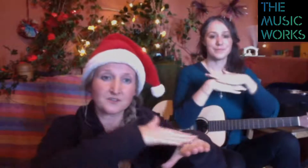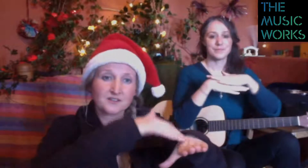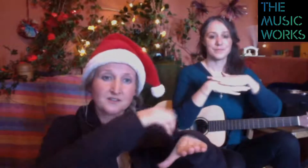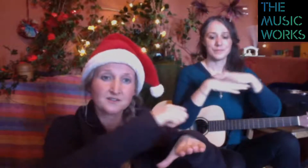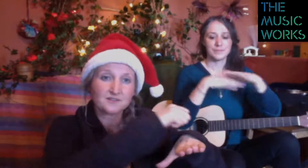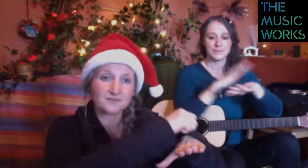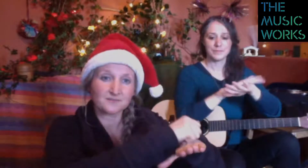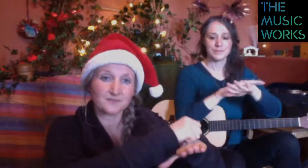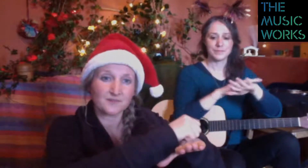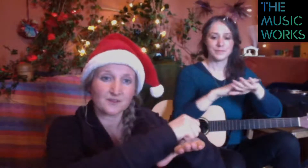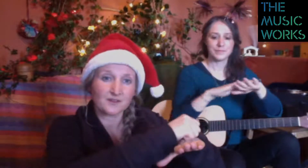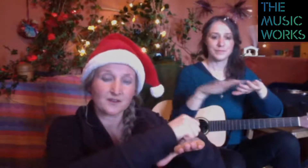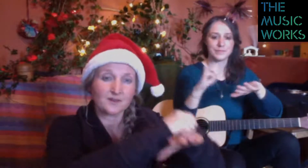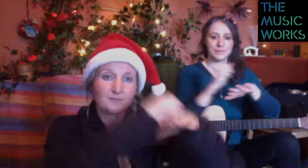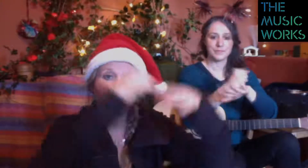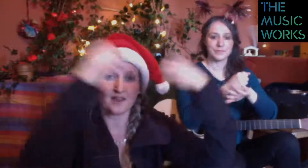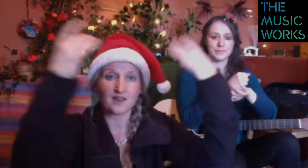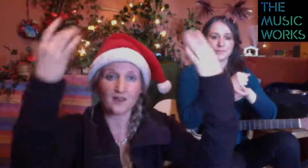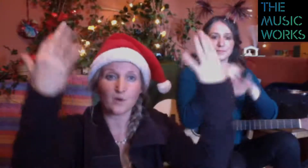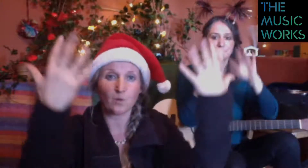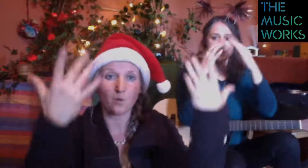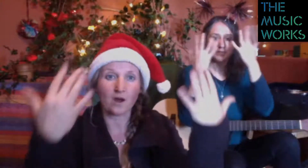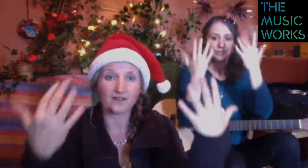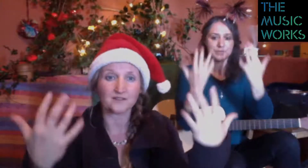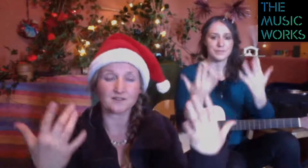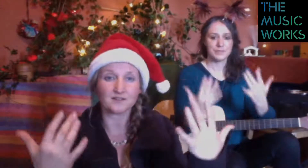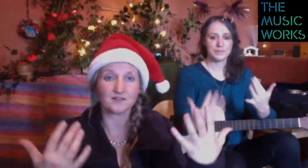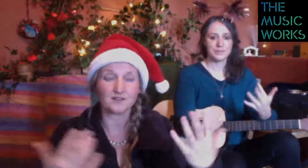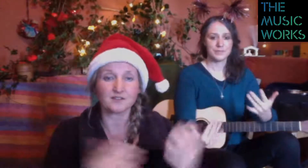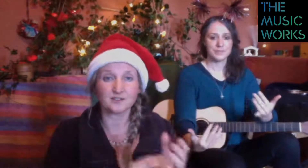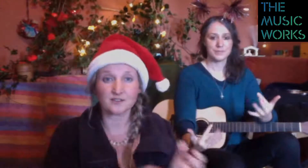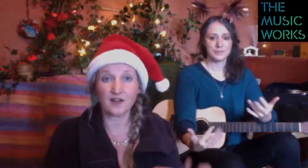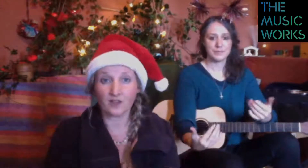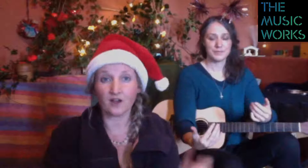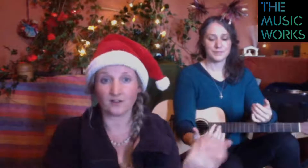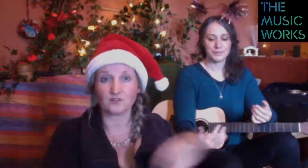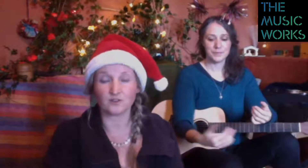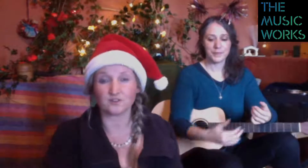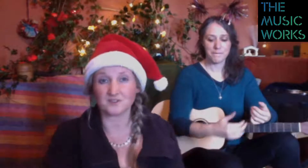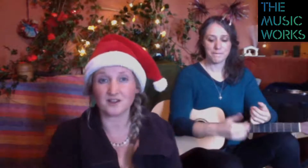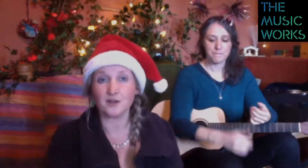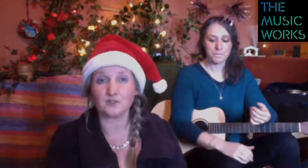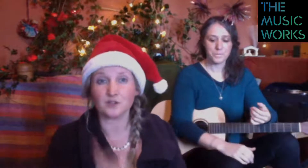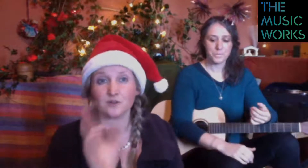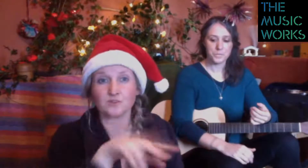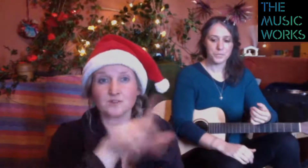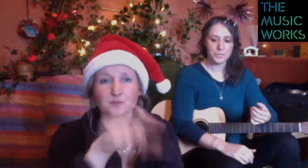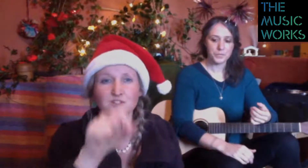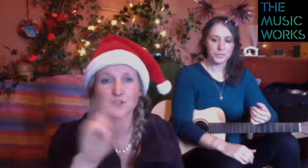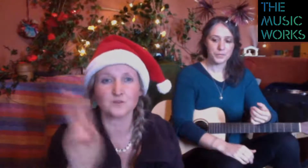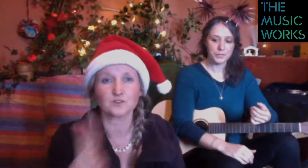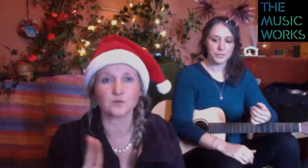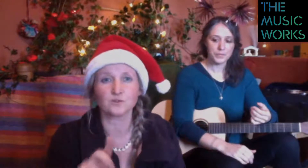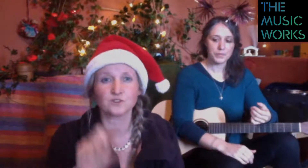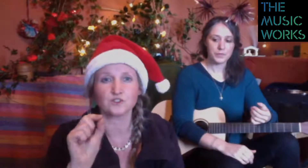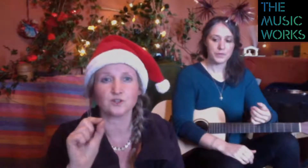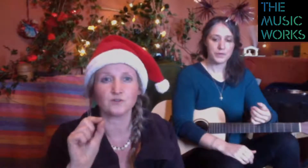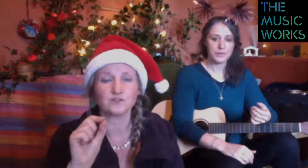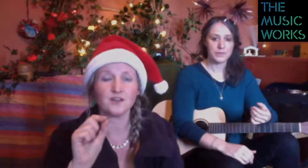Christmases be white. So the sign that I use for Christmas, I know two, so it's up to you as schools to choose. But